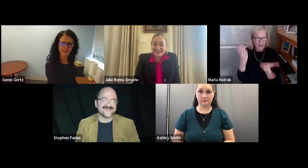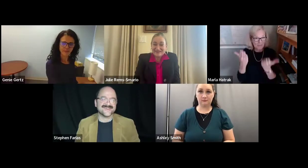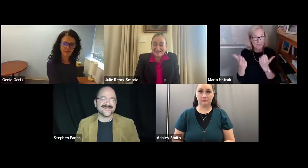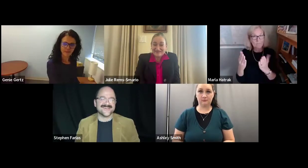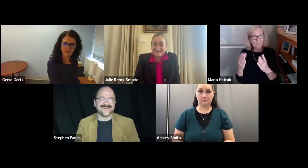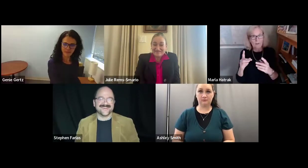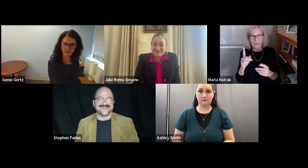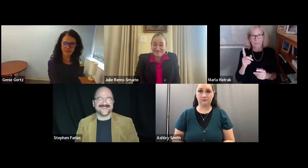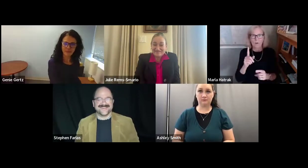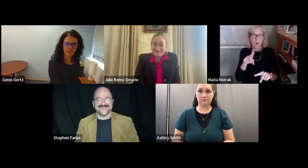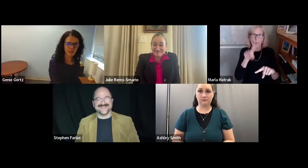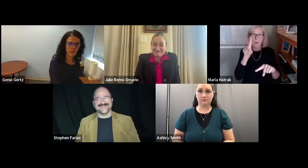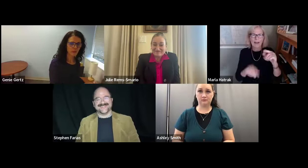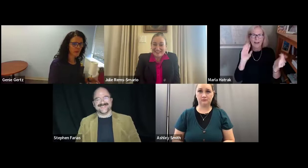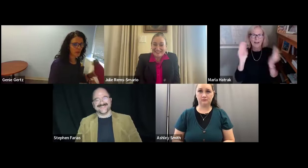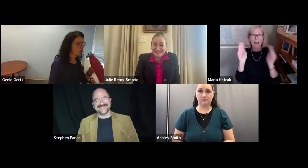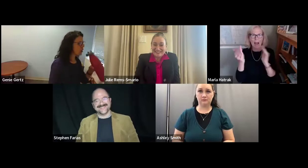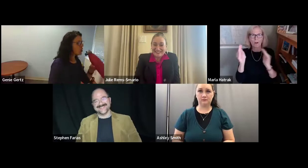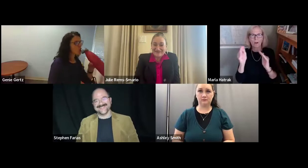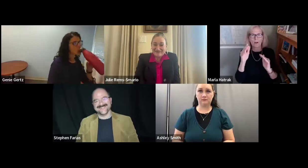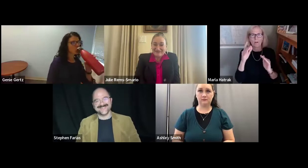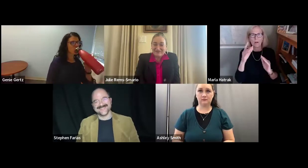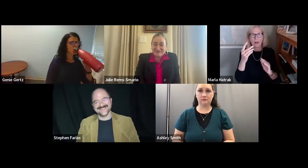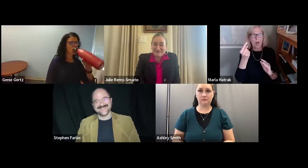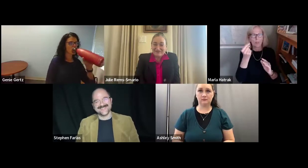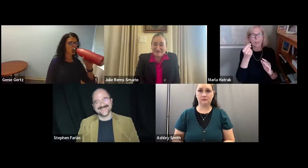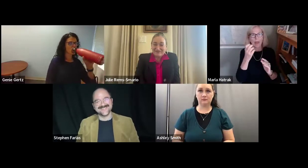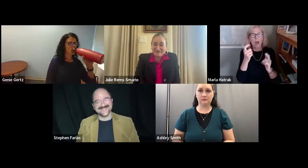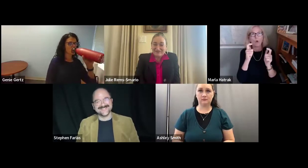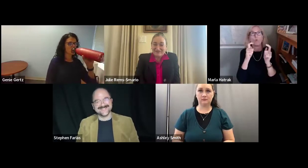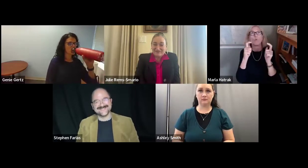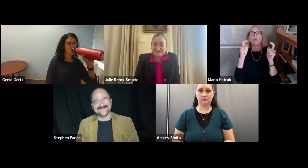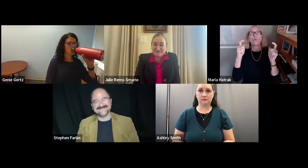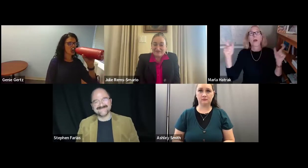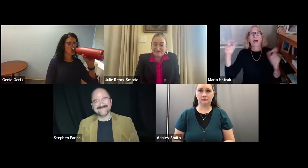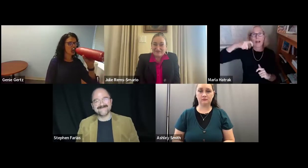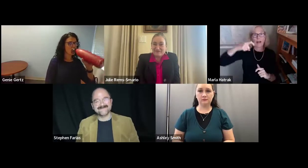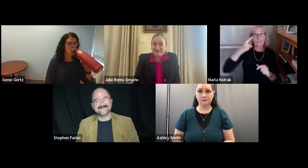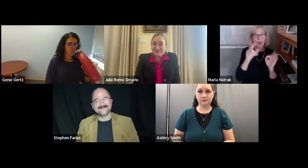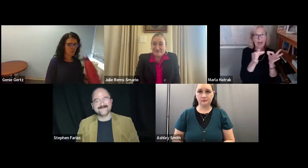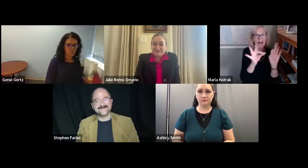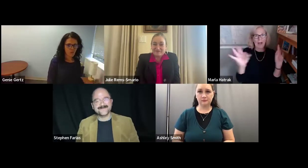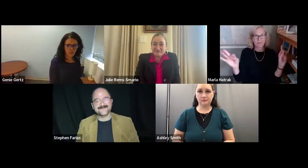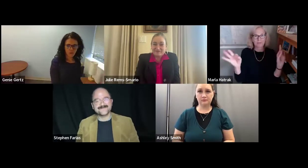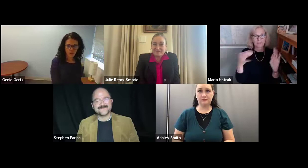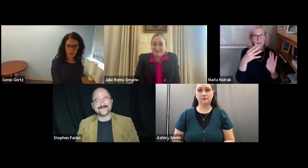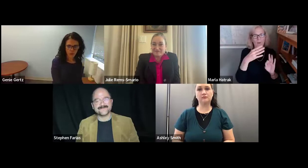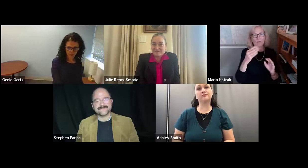Because if you're looking at the discussion itself, you cannot compare. If you're going to do a comparison, we're looking